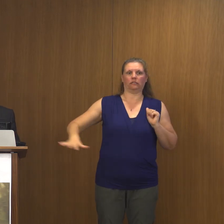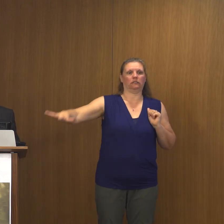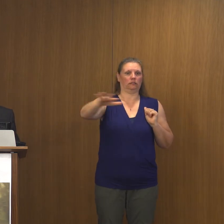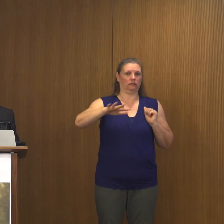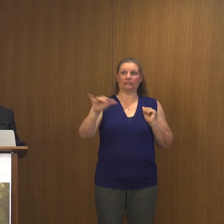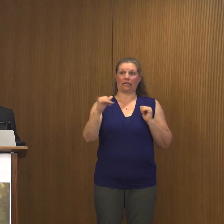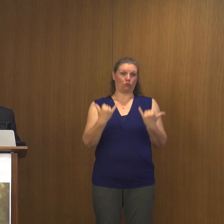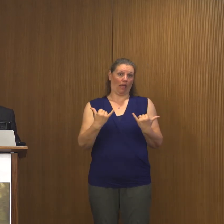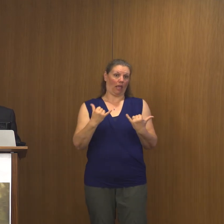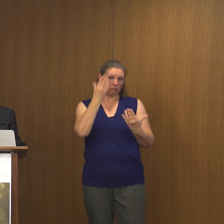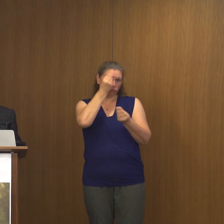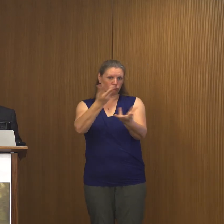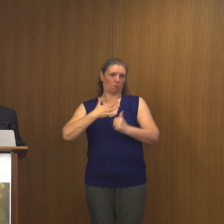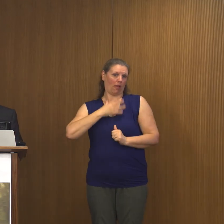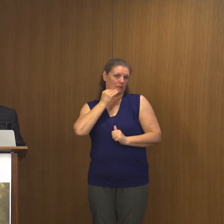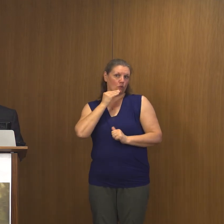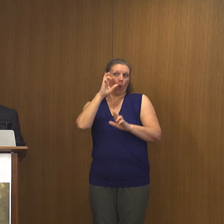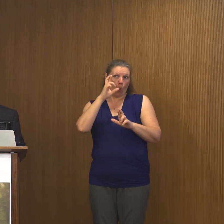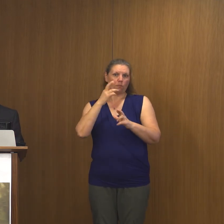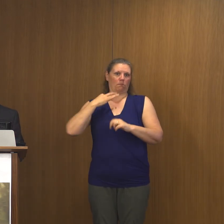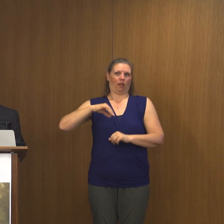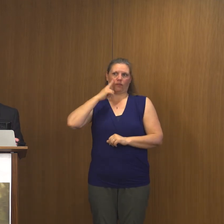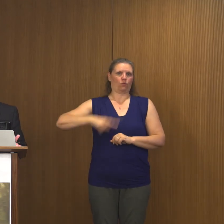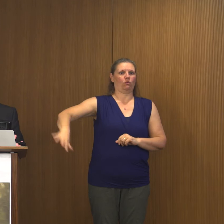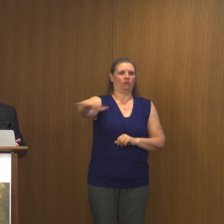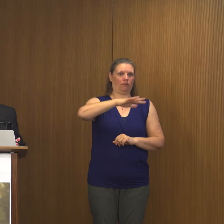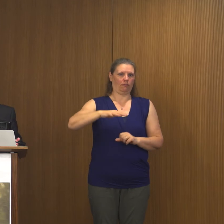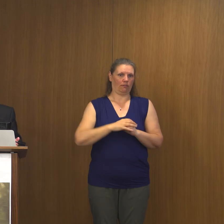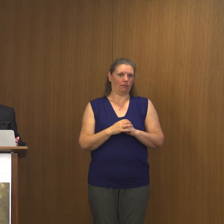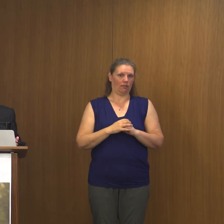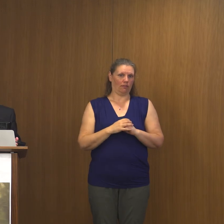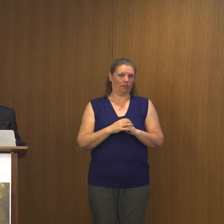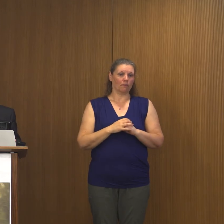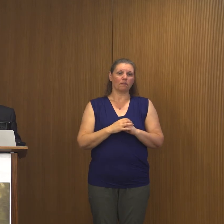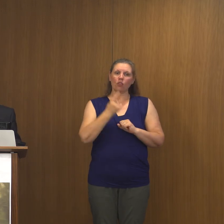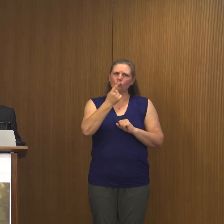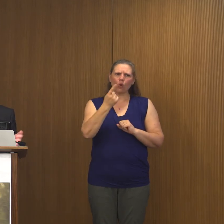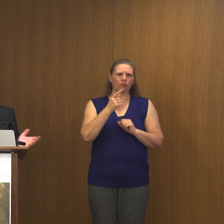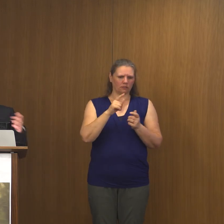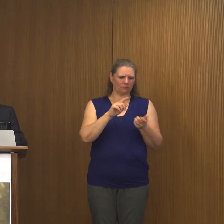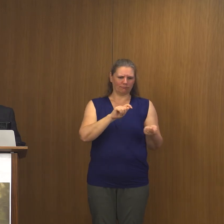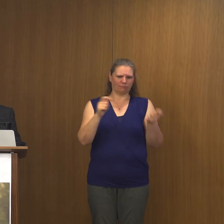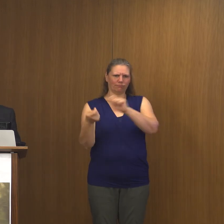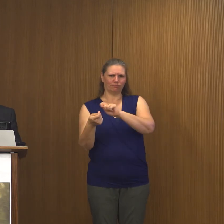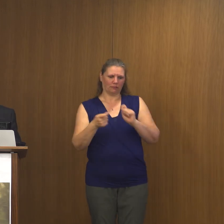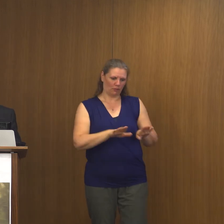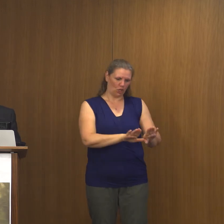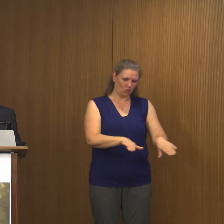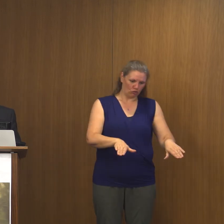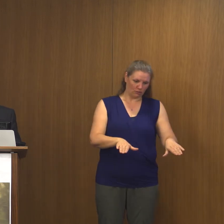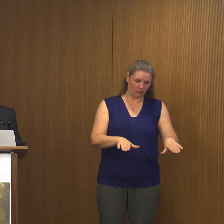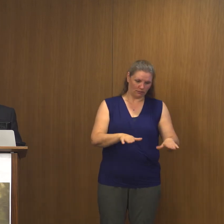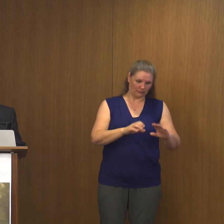the opportunity here today. As I mentioned, there's a transitionary period in pediatric health when you switch into adult